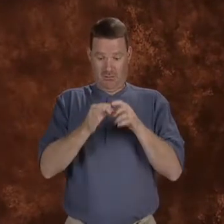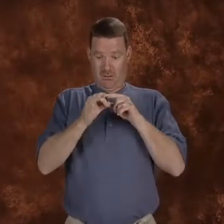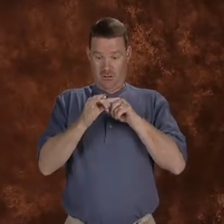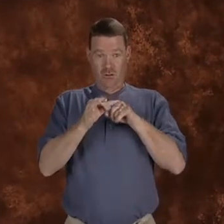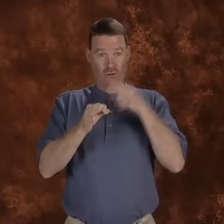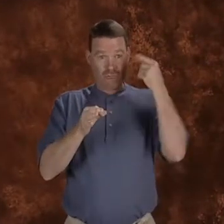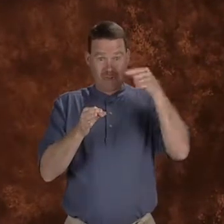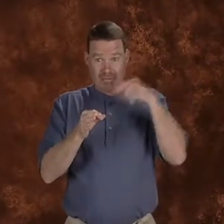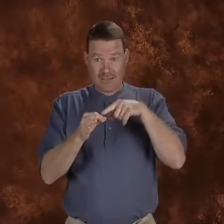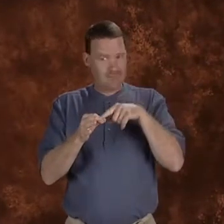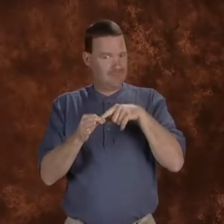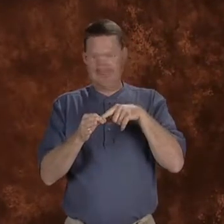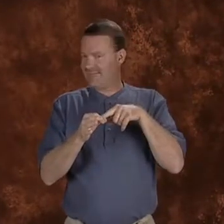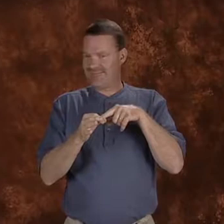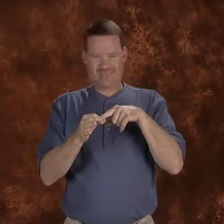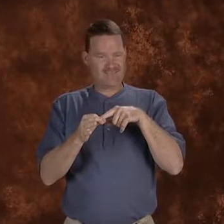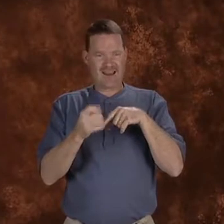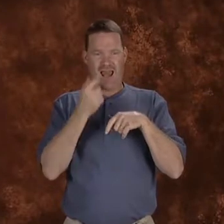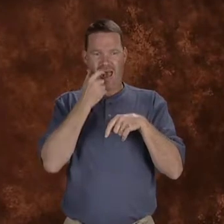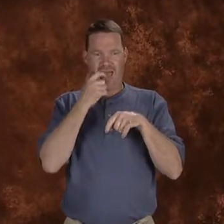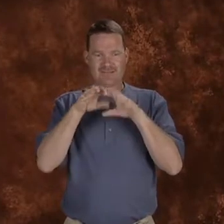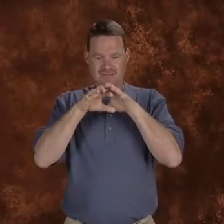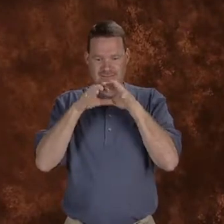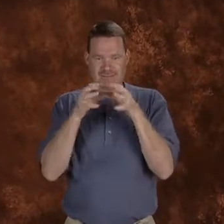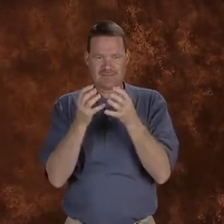Those cells are called chlorophylls.